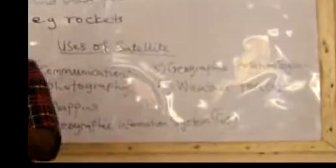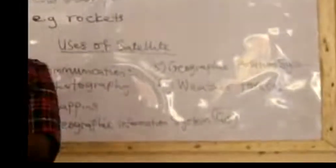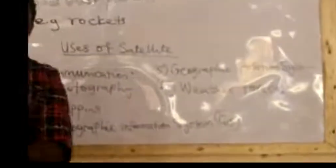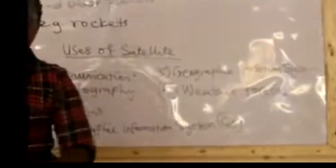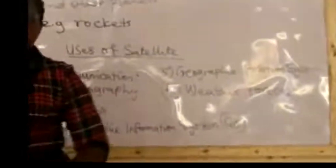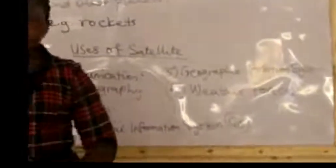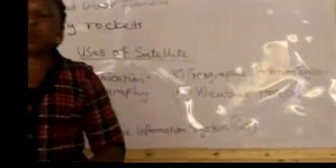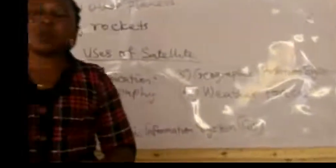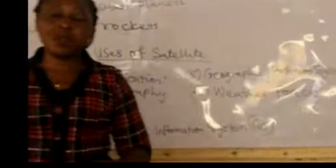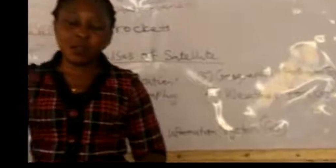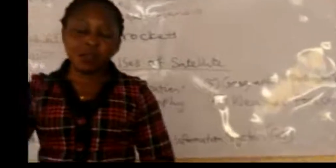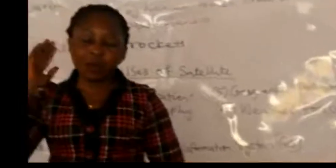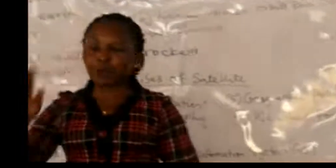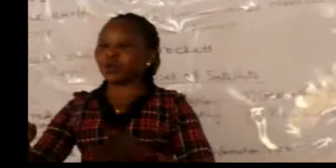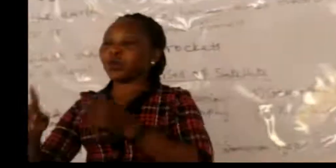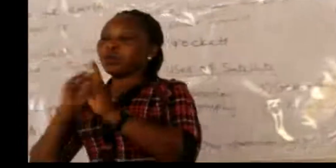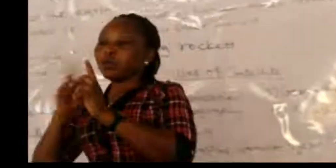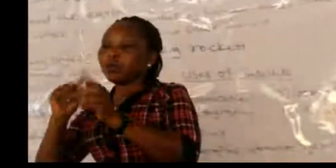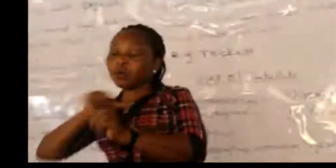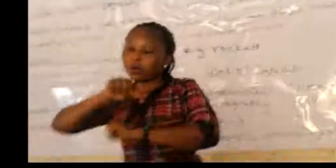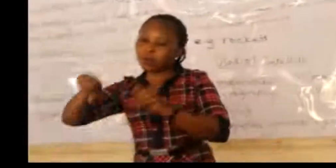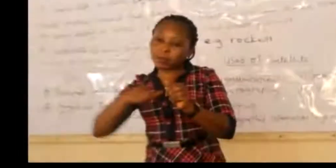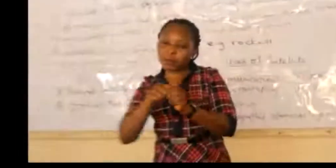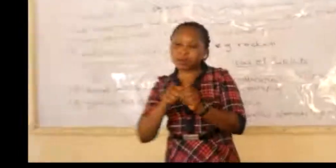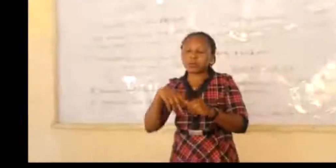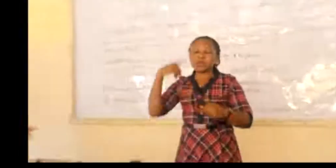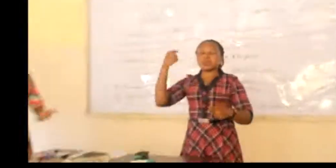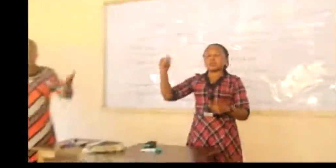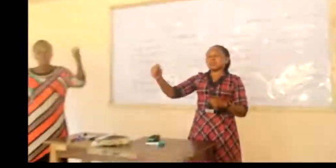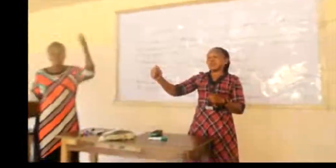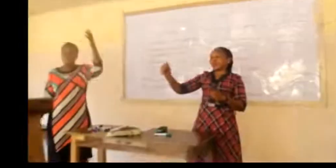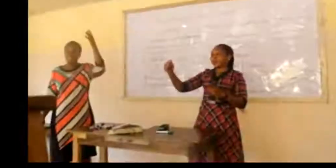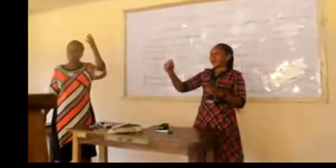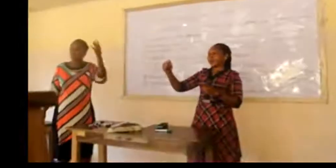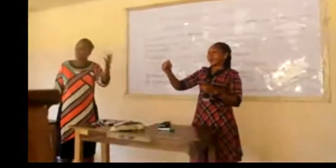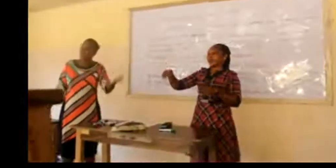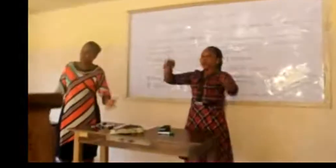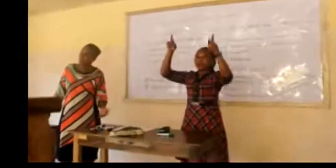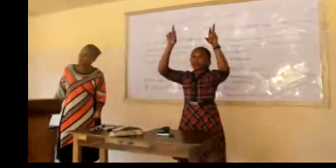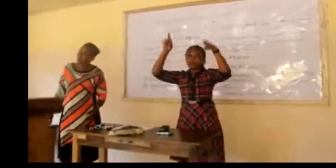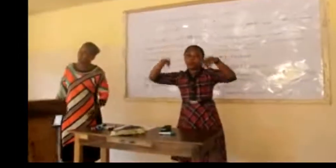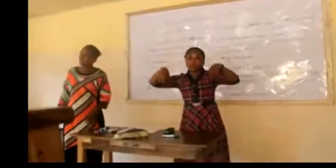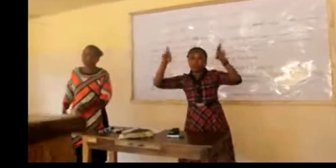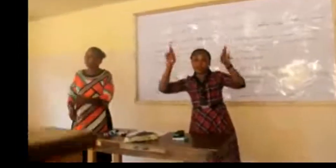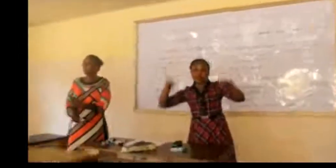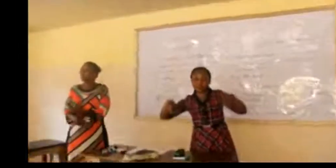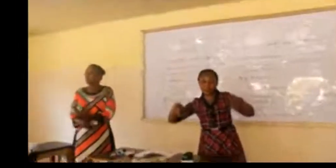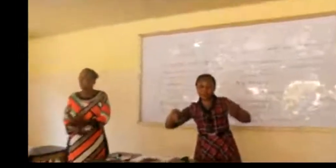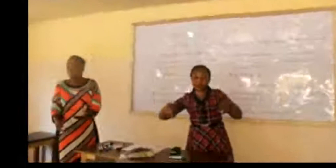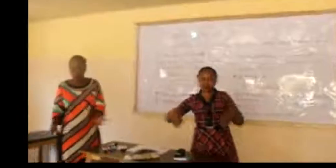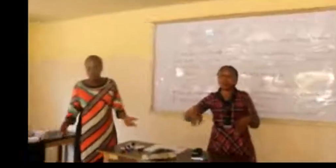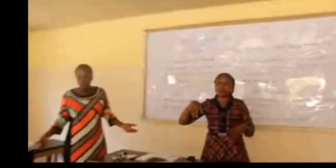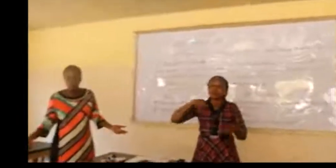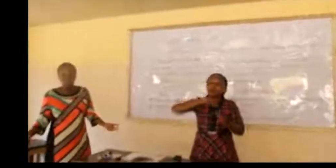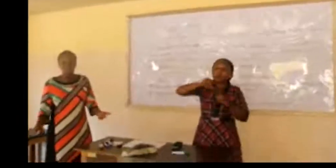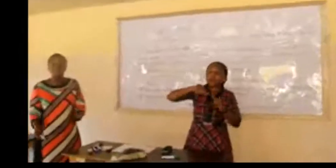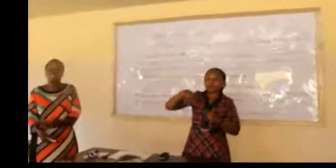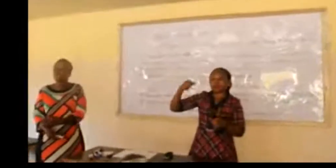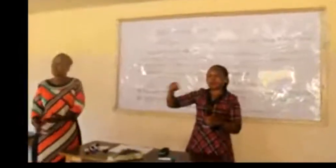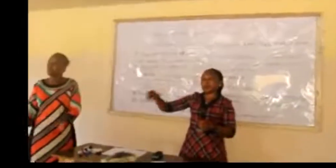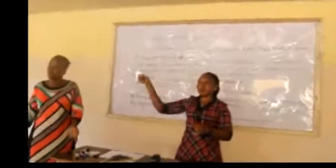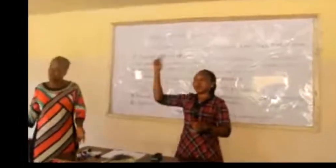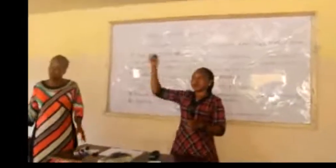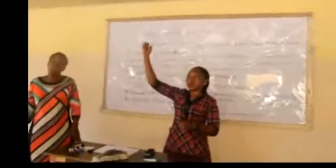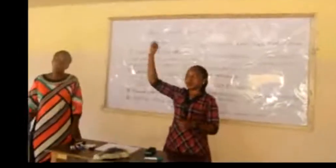cloudy. They will not talk about temperature. The people that have very high temperature, very low temperature,